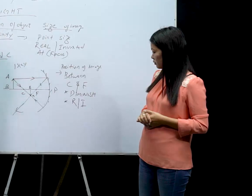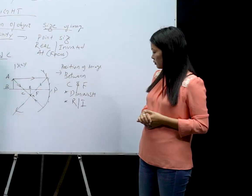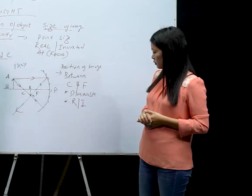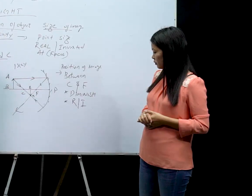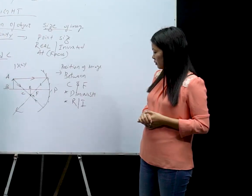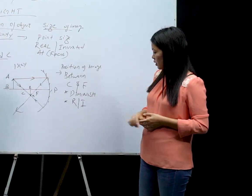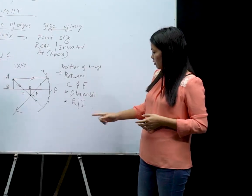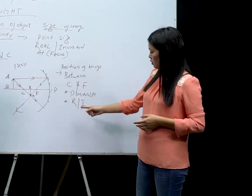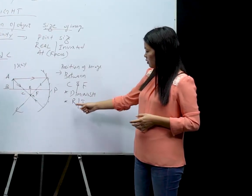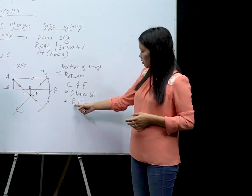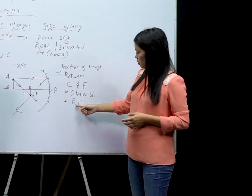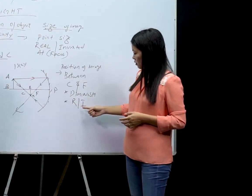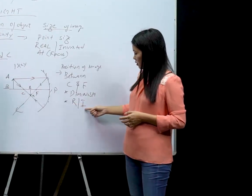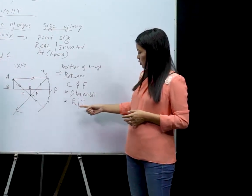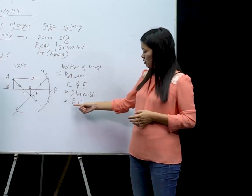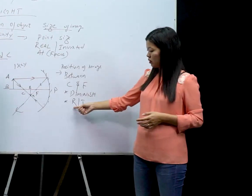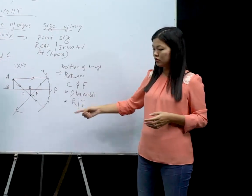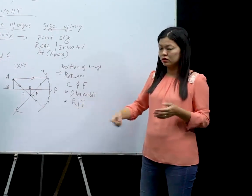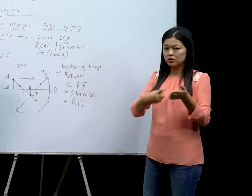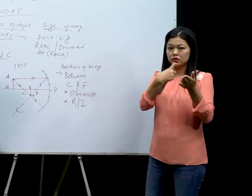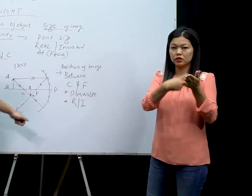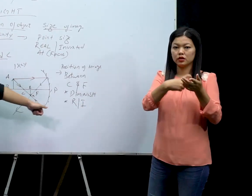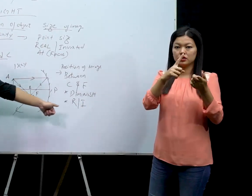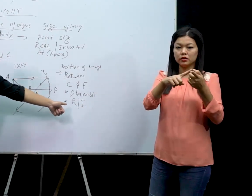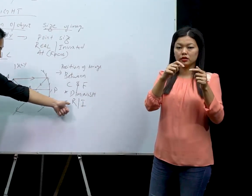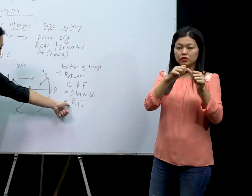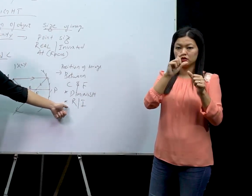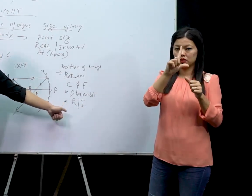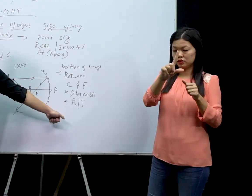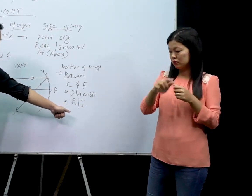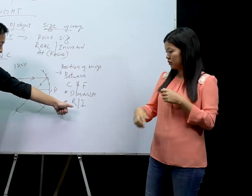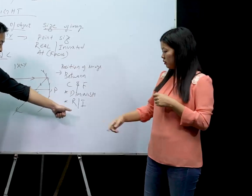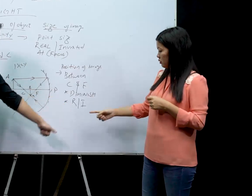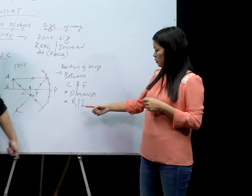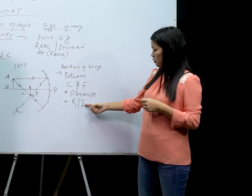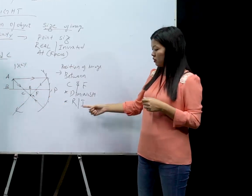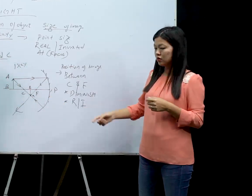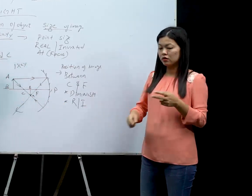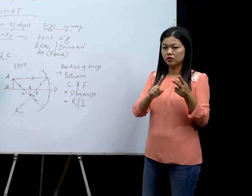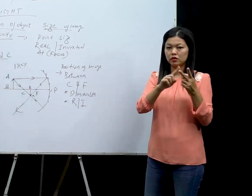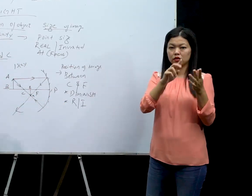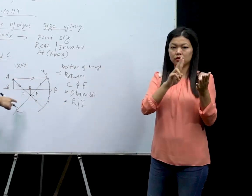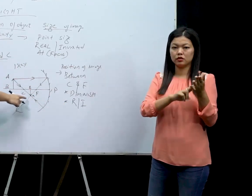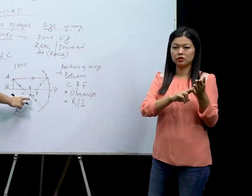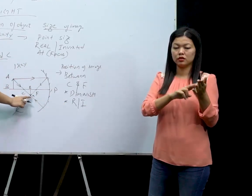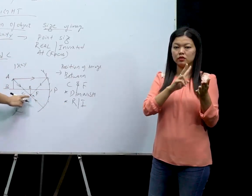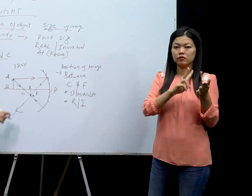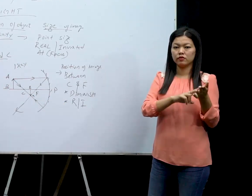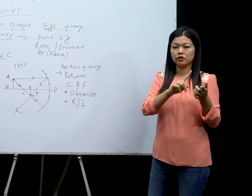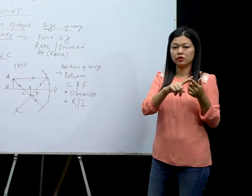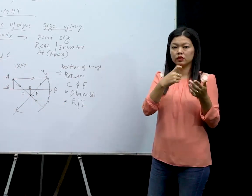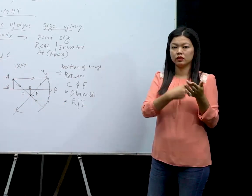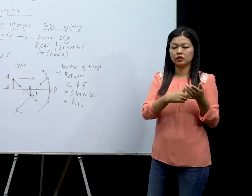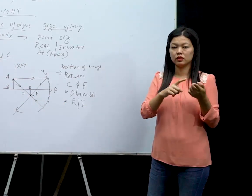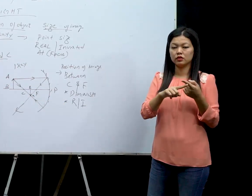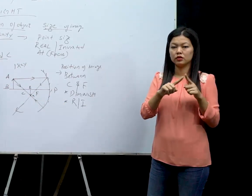real inverted. Okay, I've just written Ri. Now, the R means real, I means inverted. See, this is an inverted